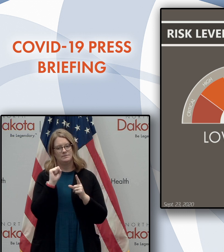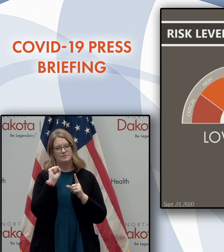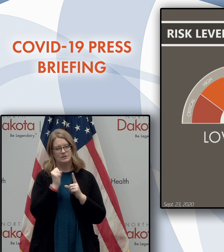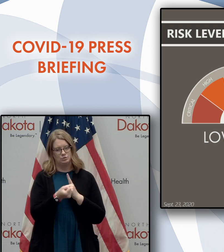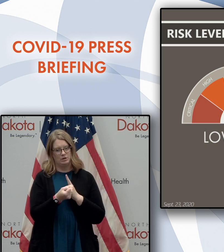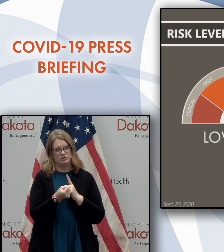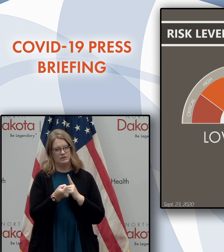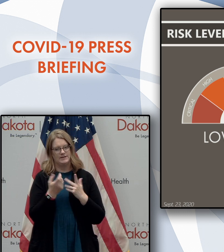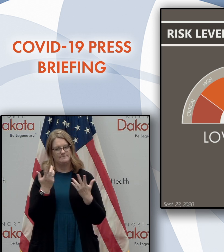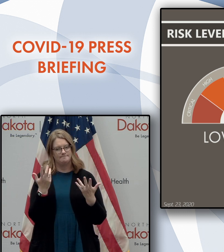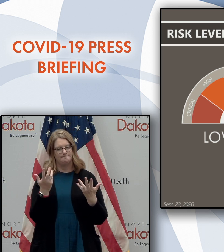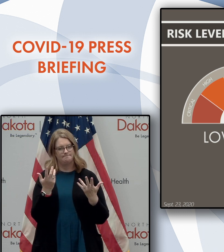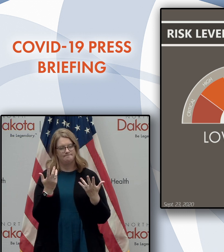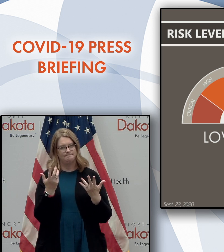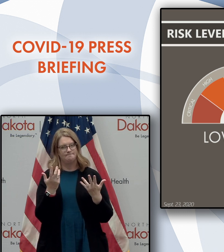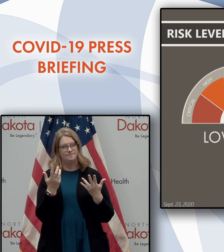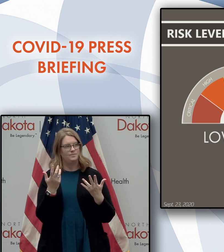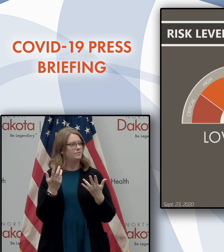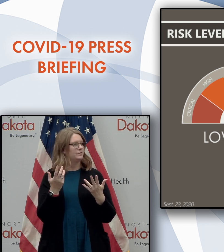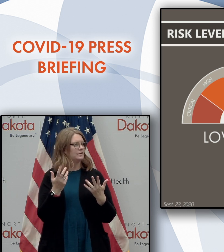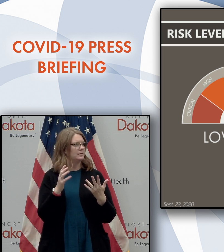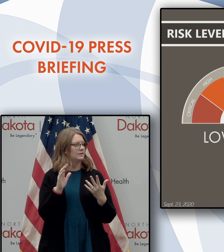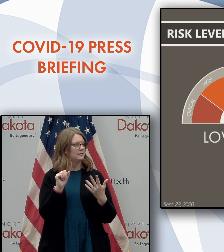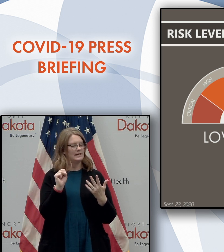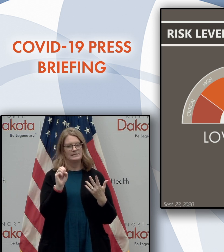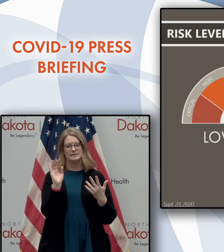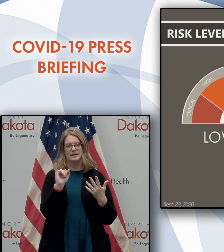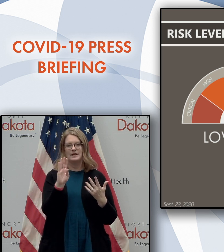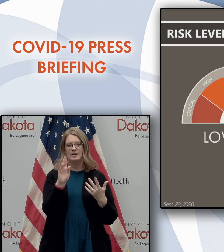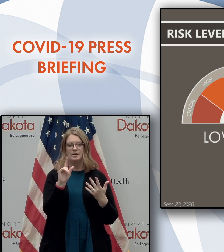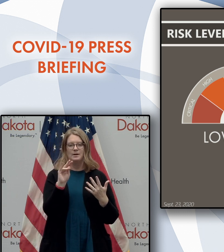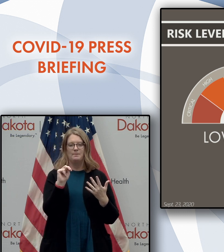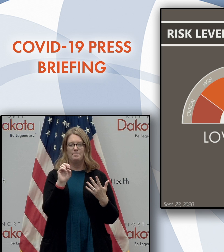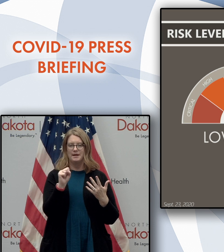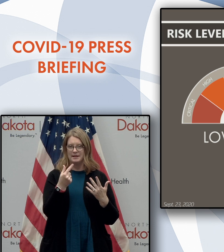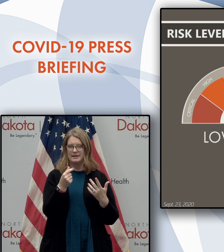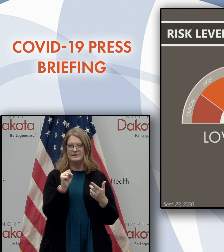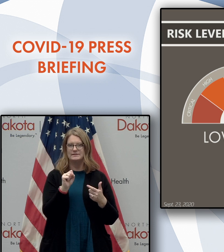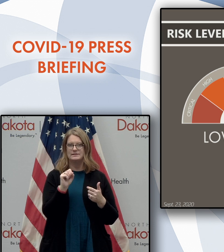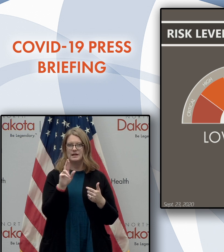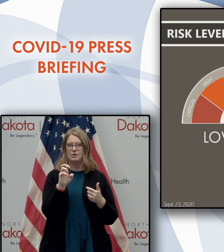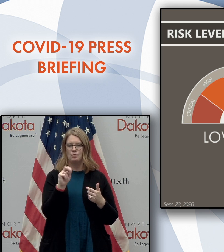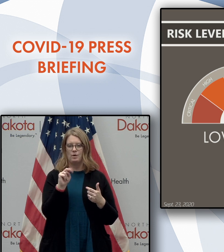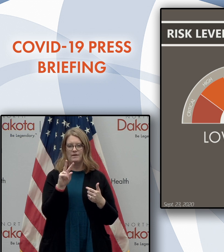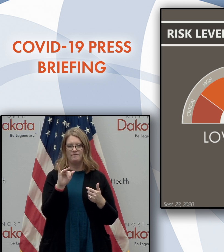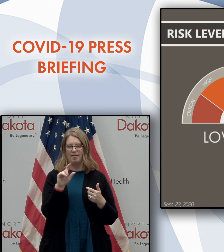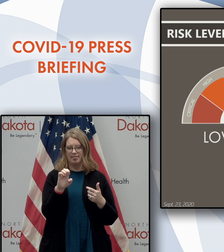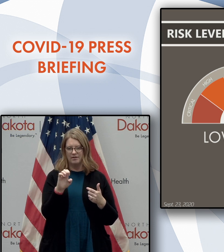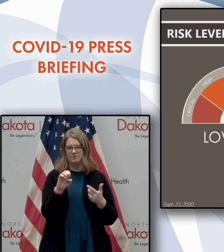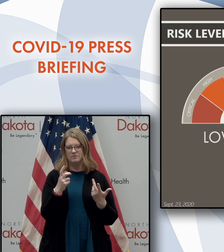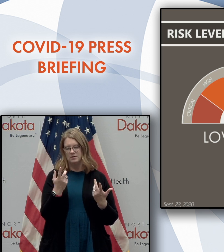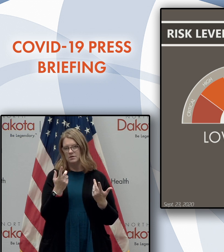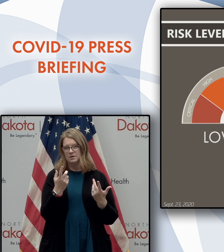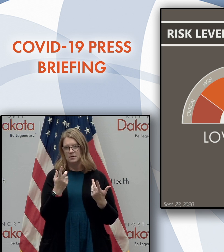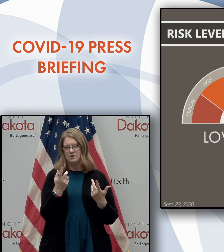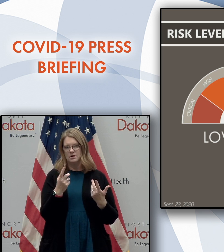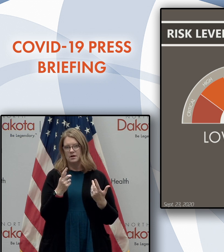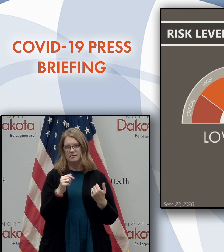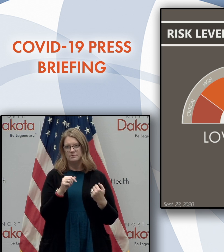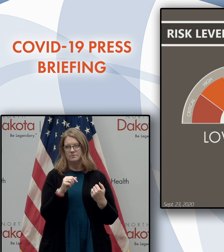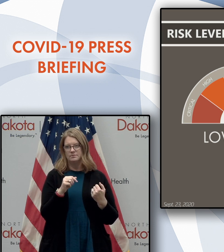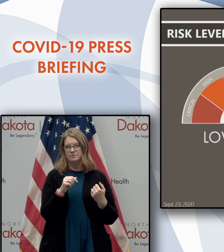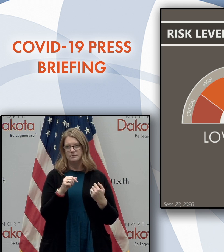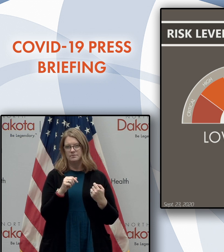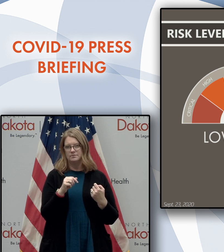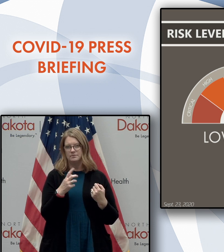are in cases like Billings and Renville. These are cases that had relatively